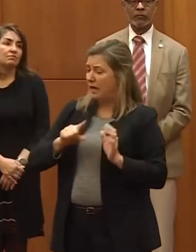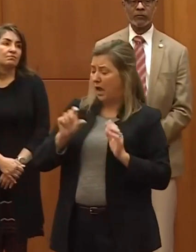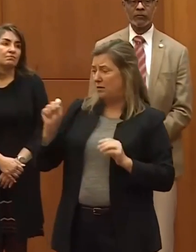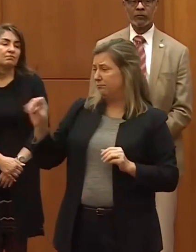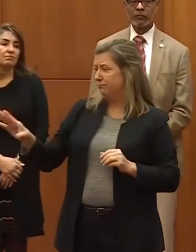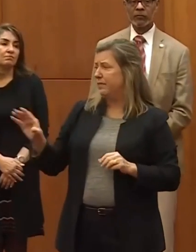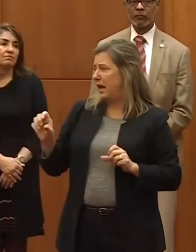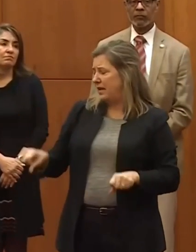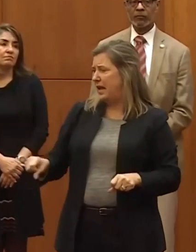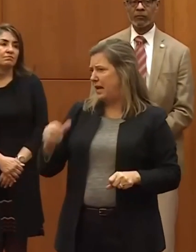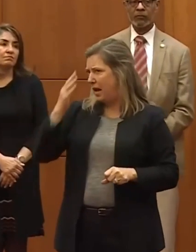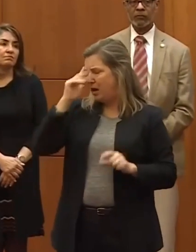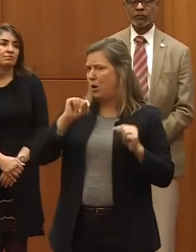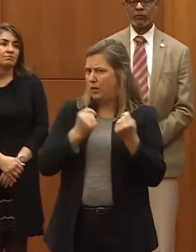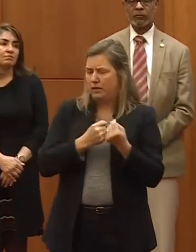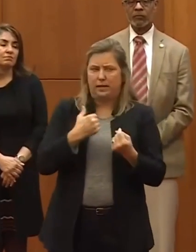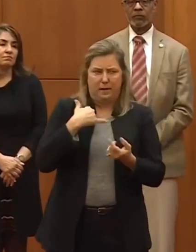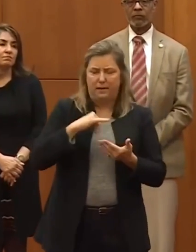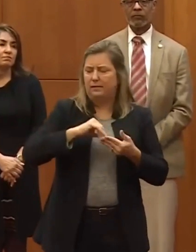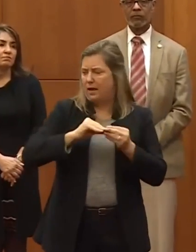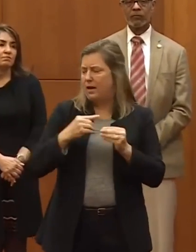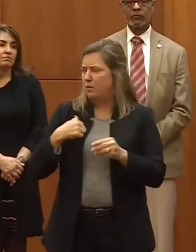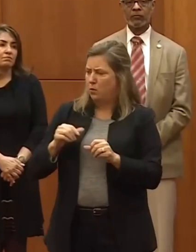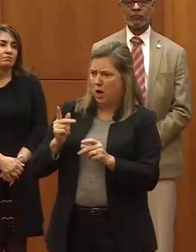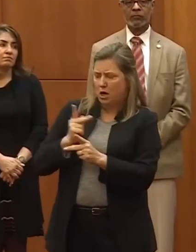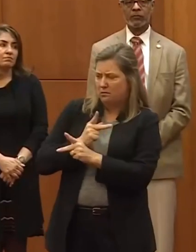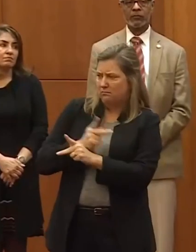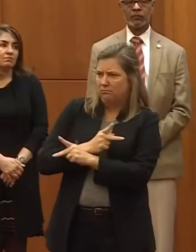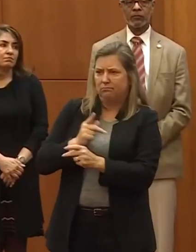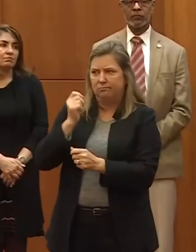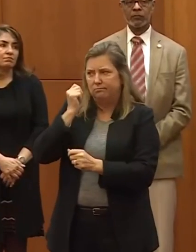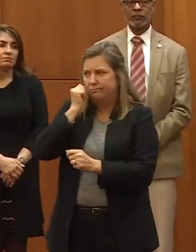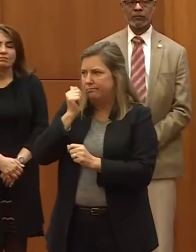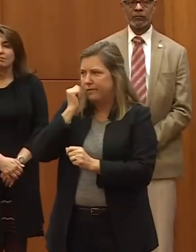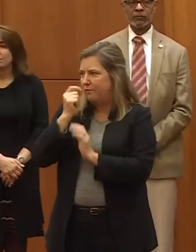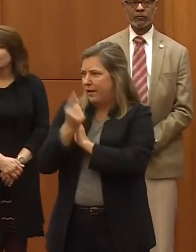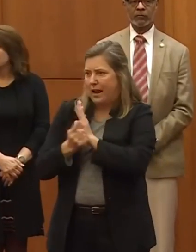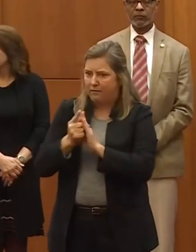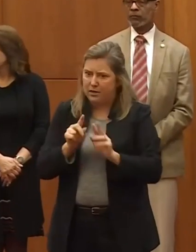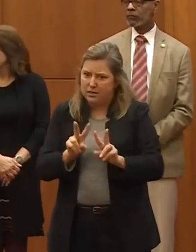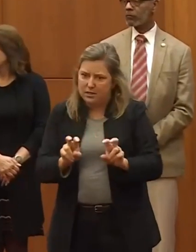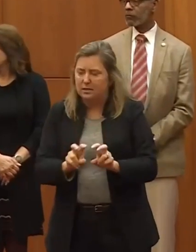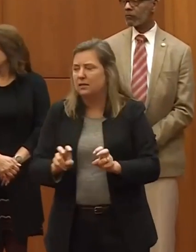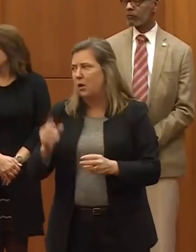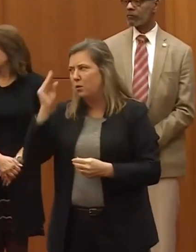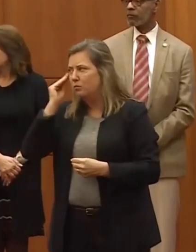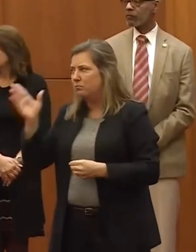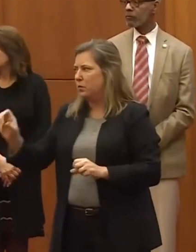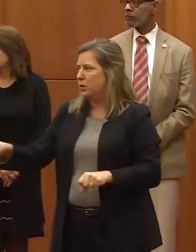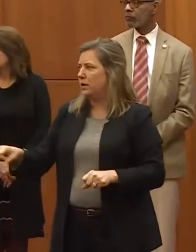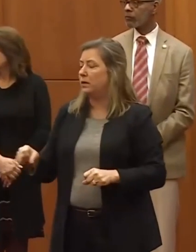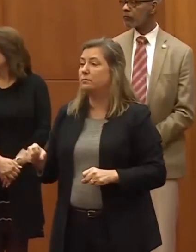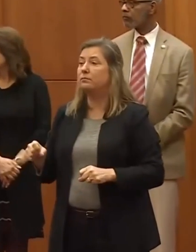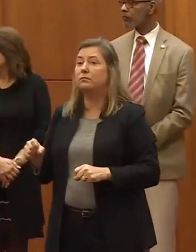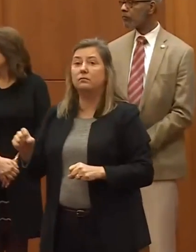We can get that to you. I know the team does, and we are working that on an hourly basis, so we can get back to you.